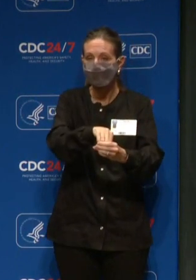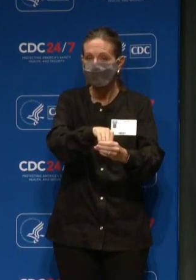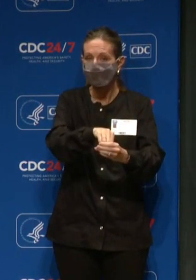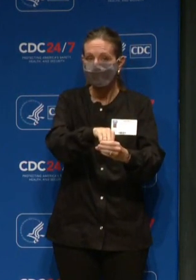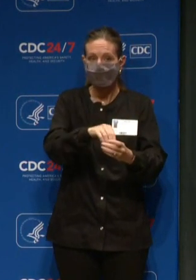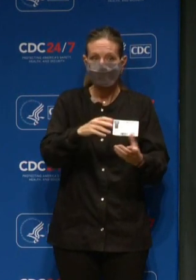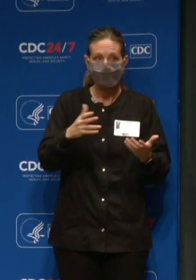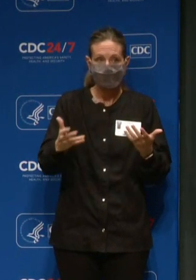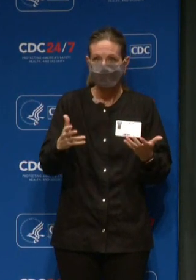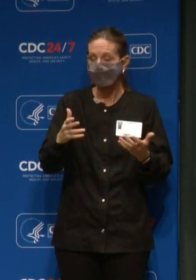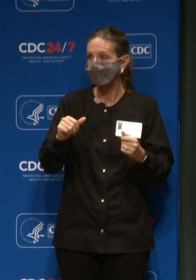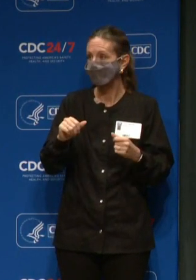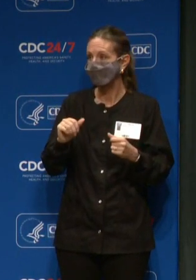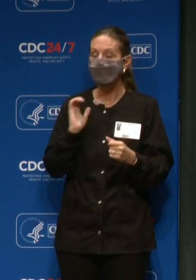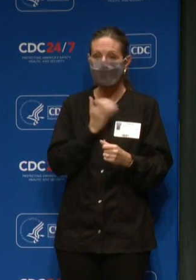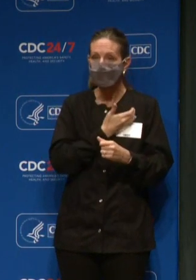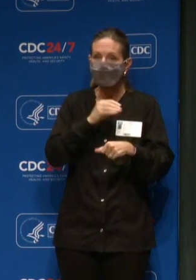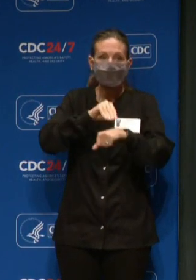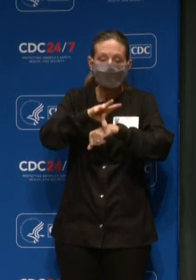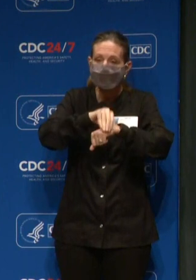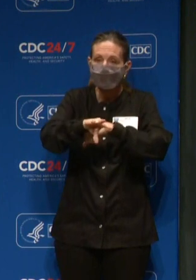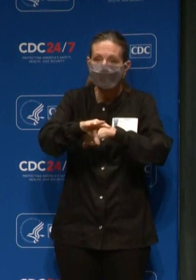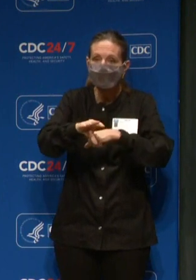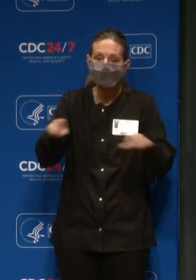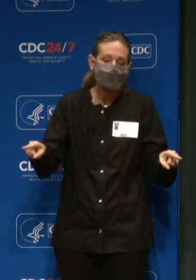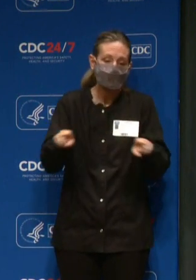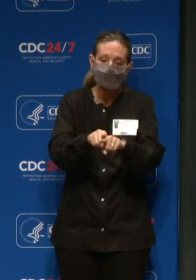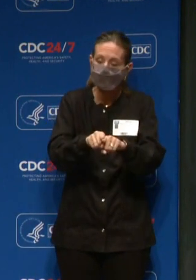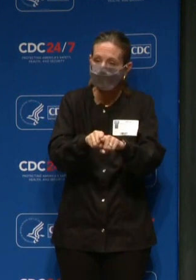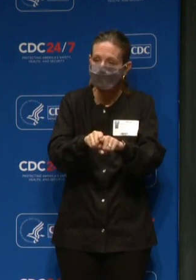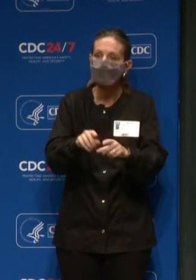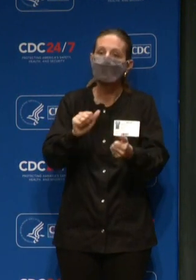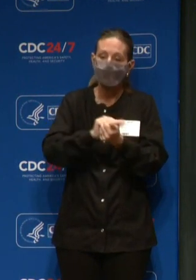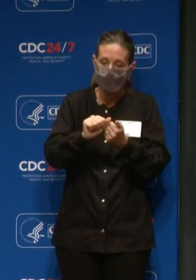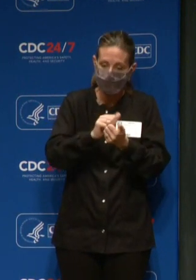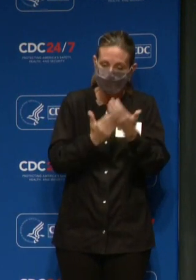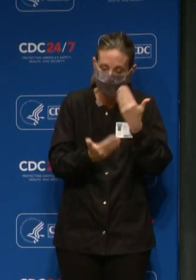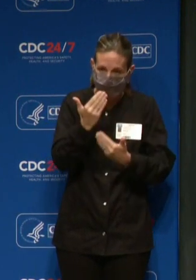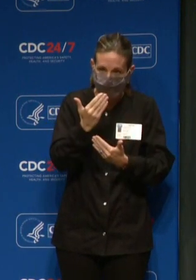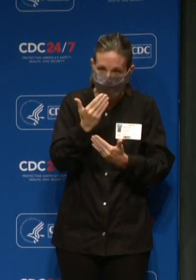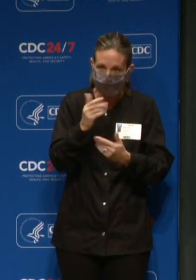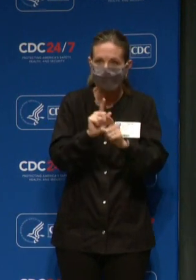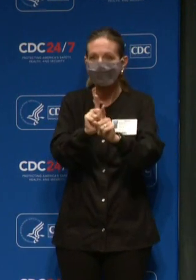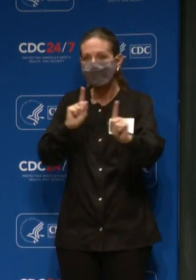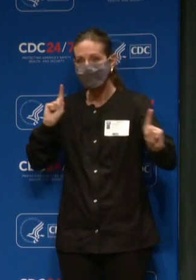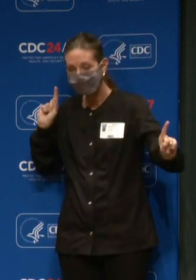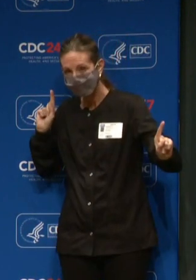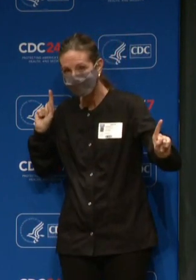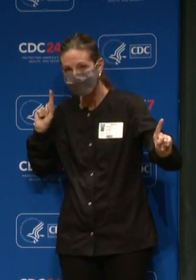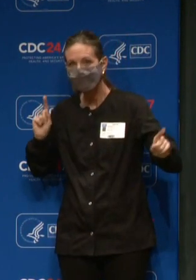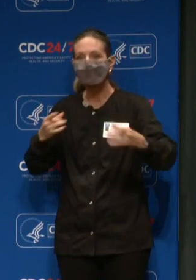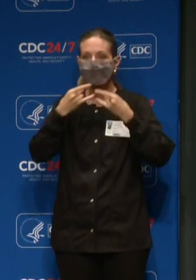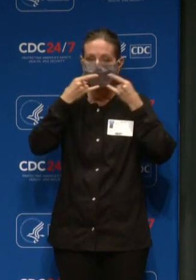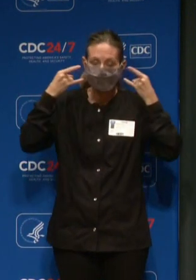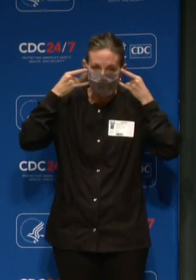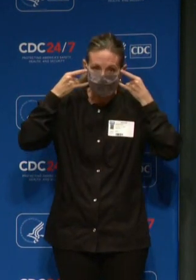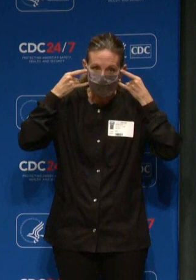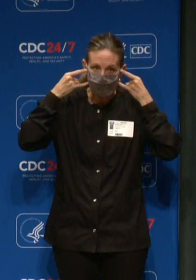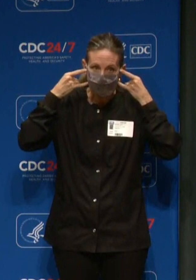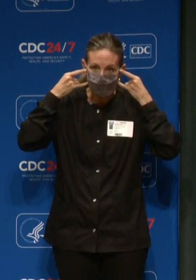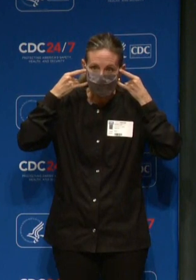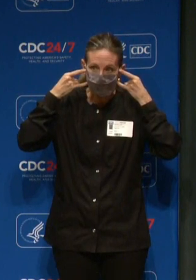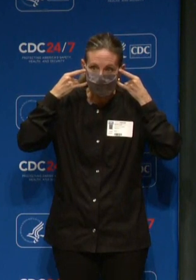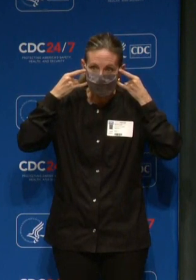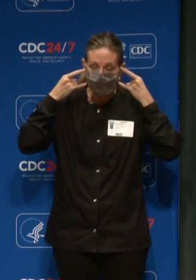country, our advice remains the same, which is wash your hands, watch your distance, wear face coverings when you can't watch your distance, and